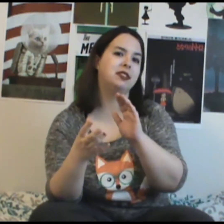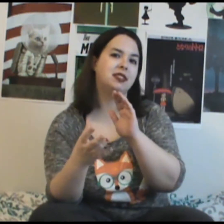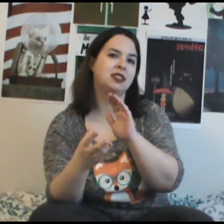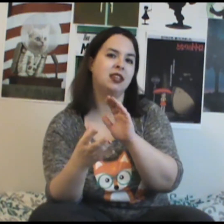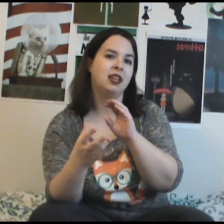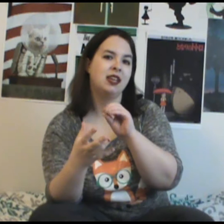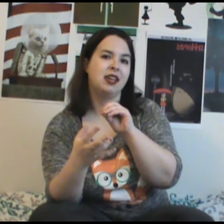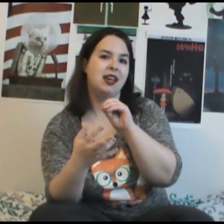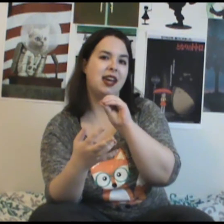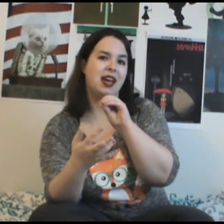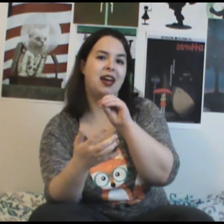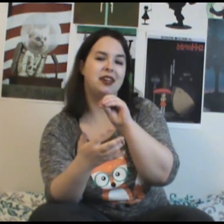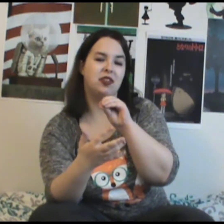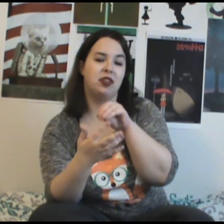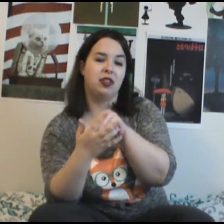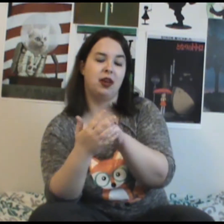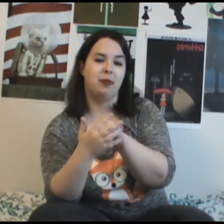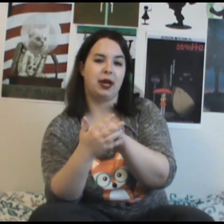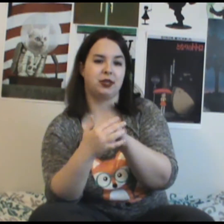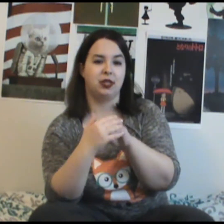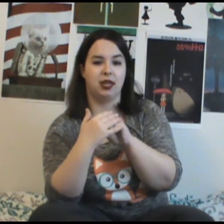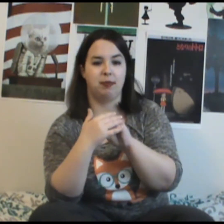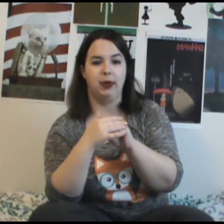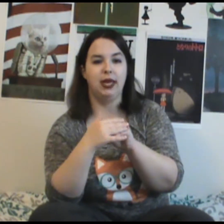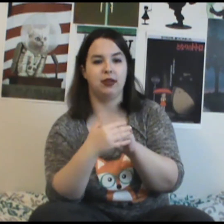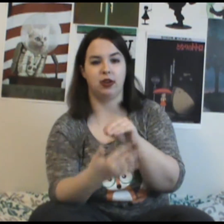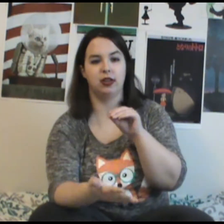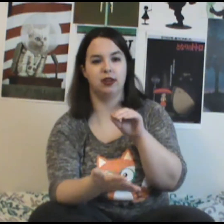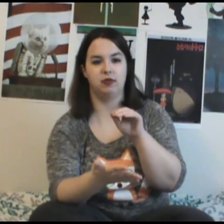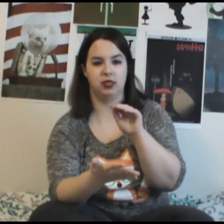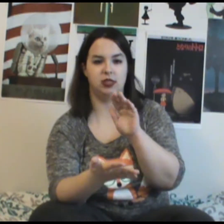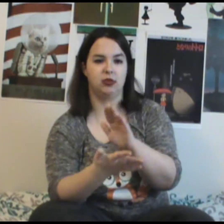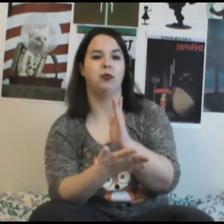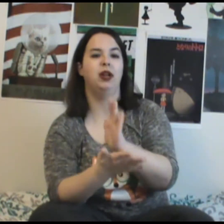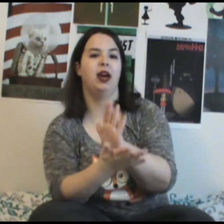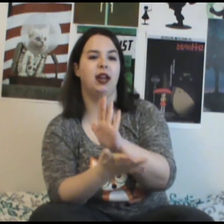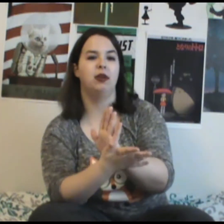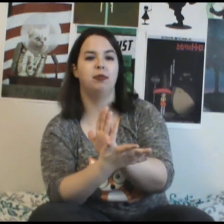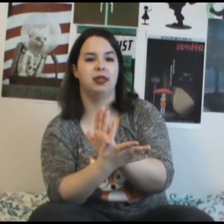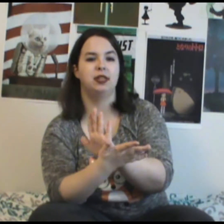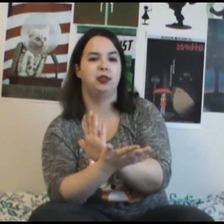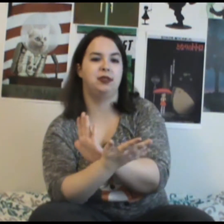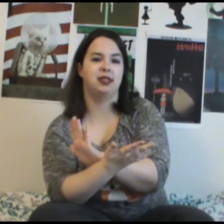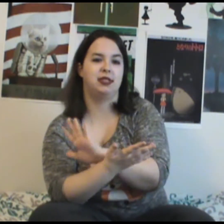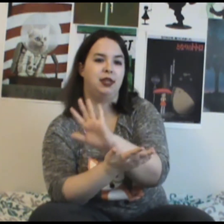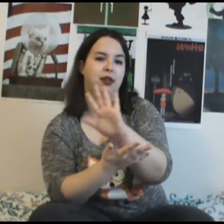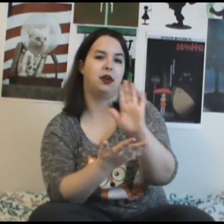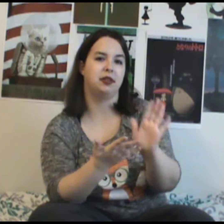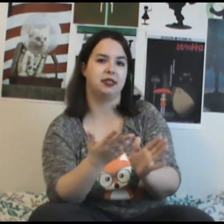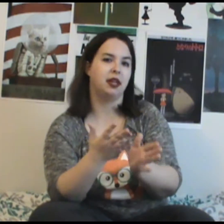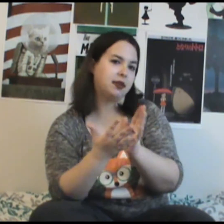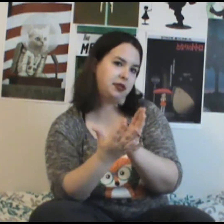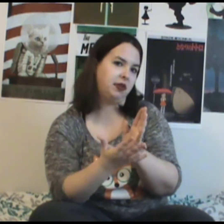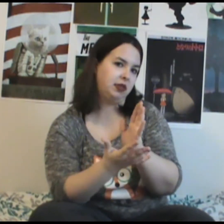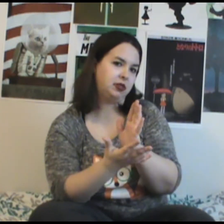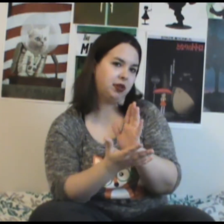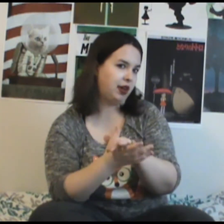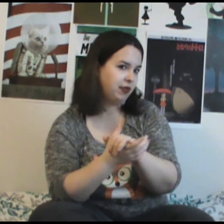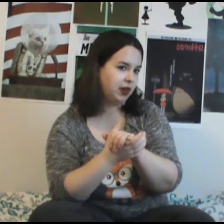intentions. And them actually like being a target of just this one item but then choosing to steal all this other stuff to sort of cover it